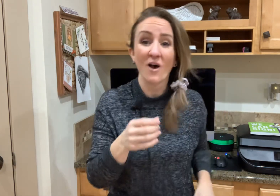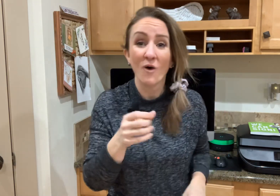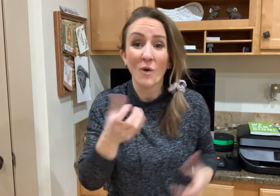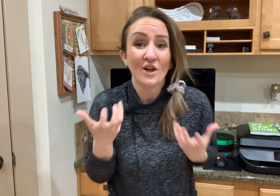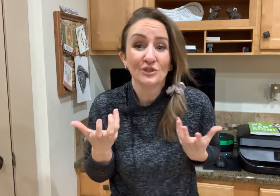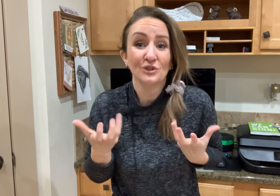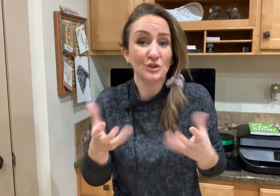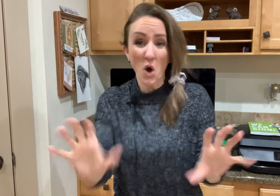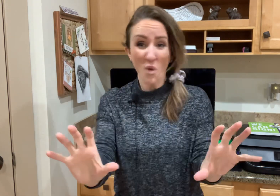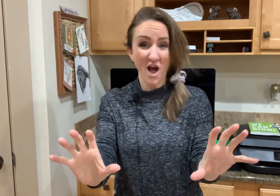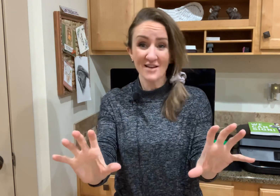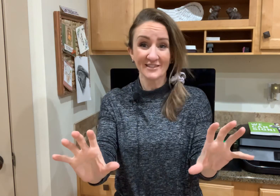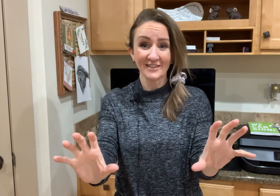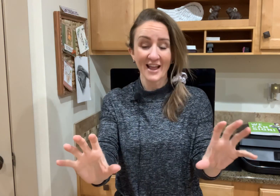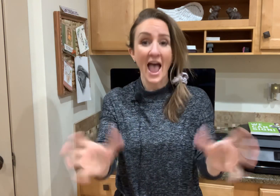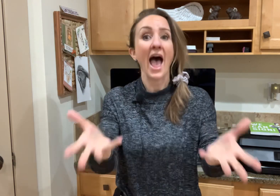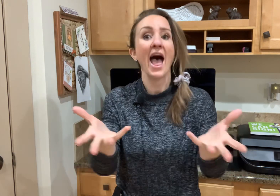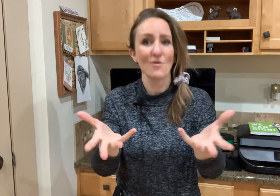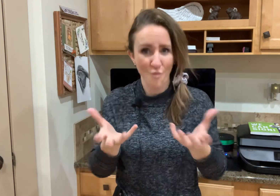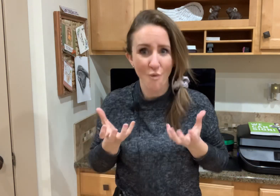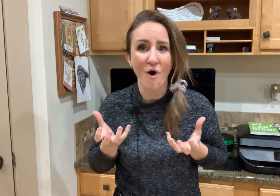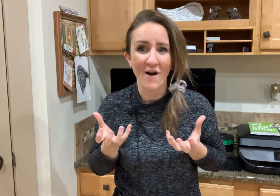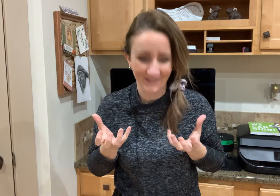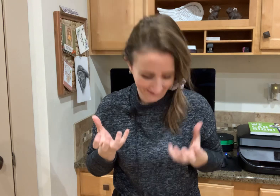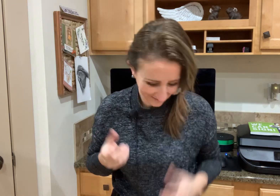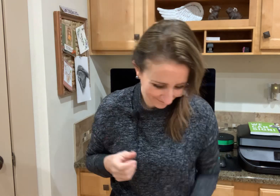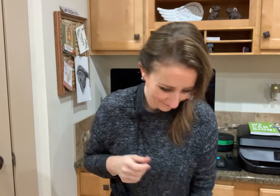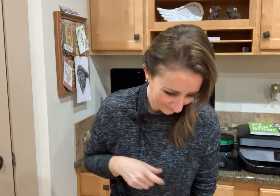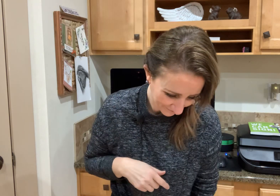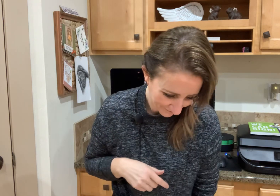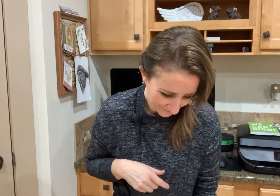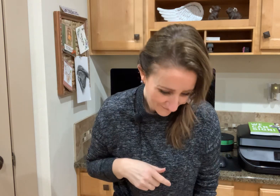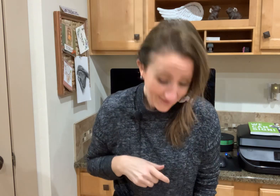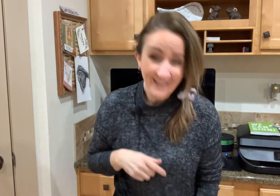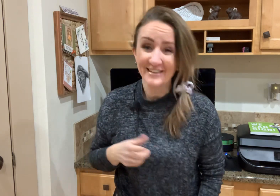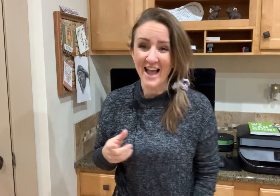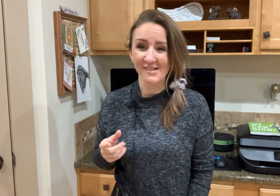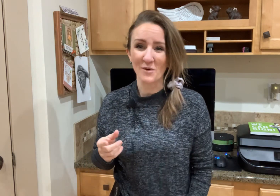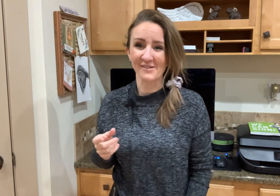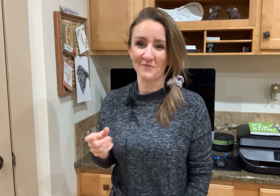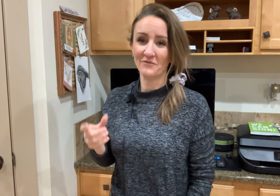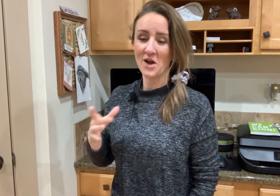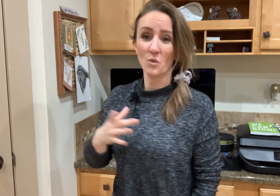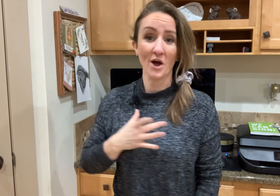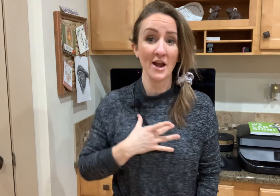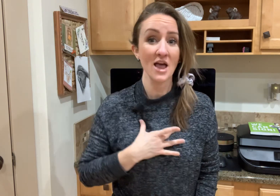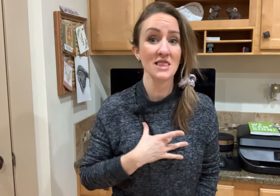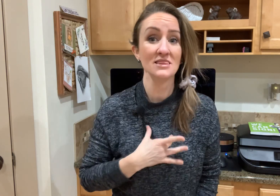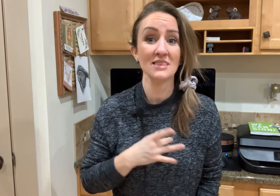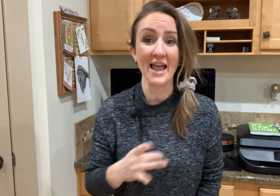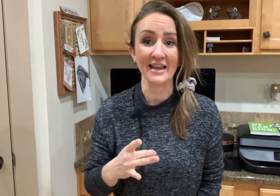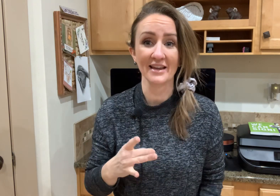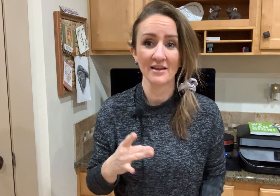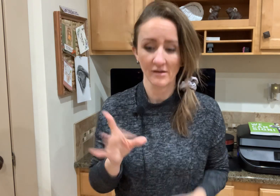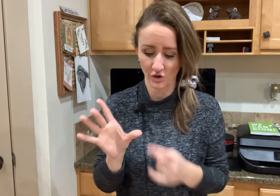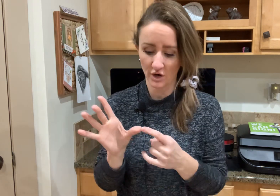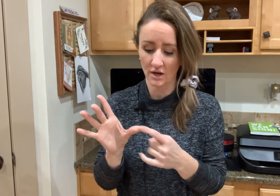So don't want and want. Next one's a fun one, like. So you're going to combine